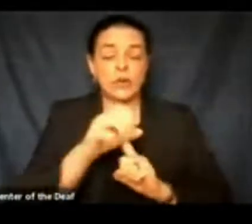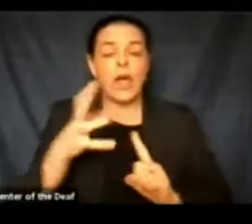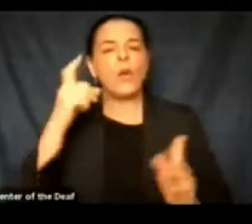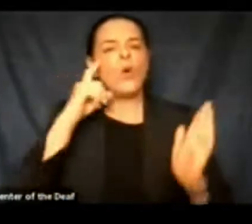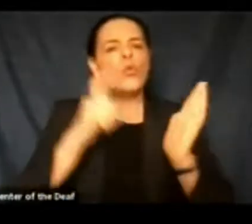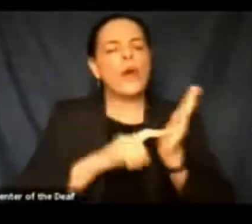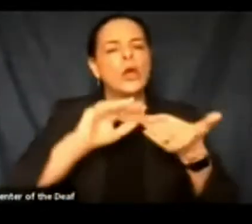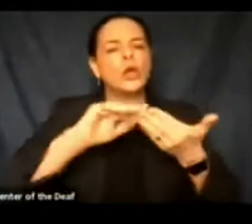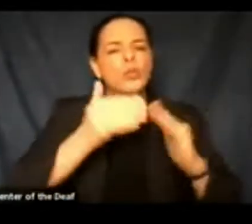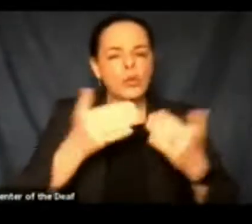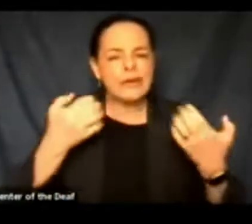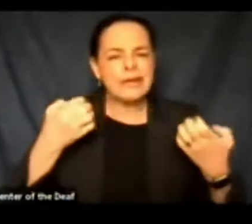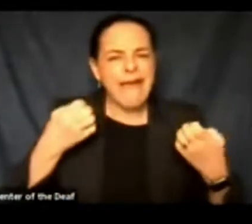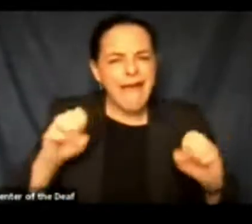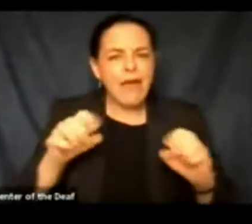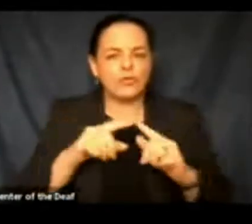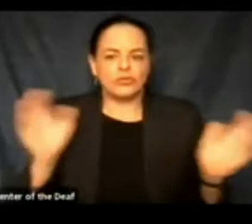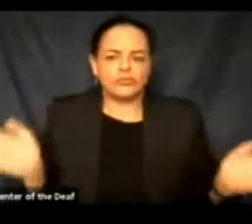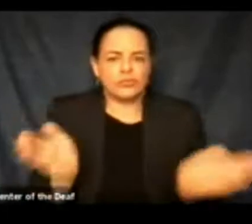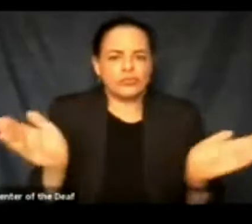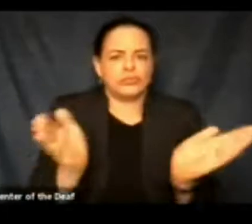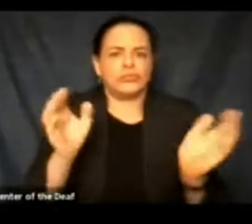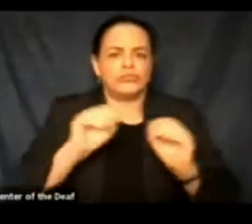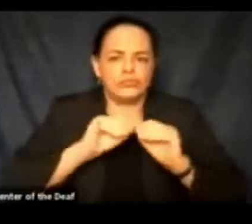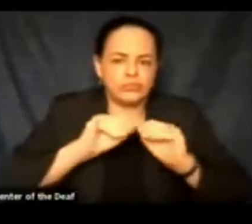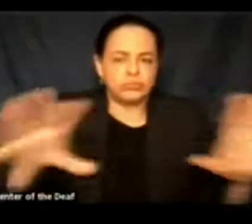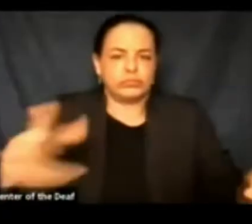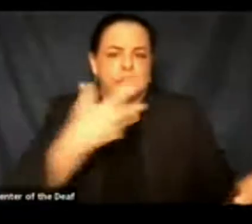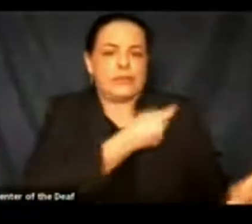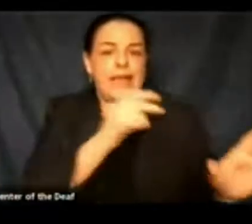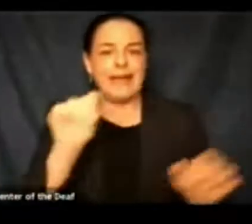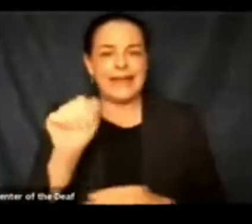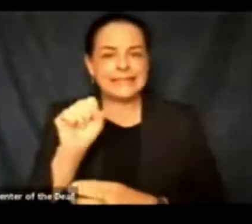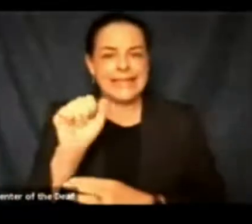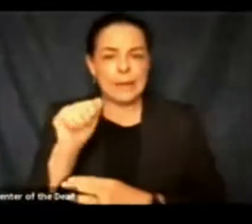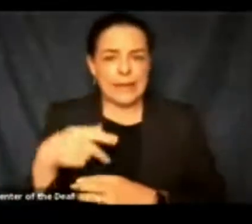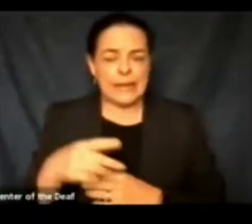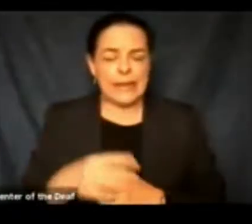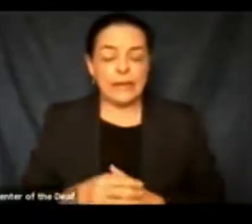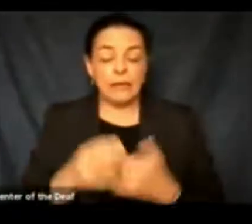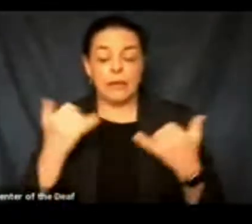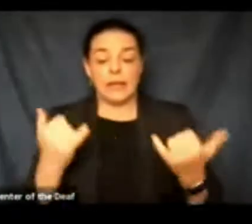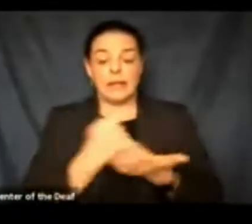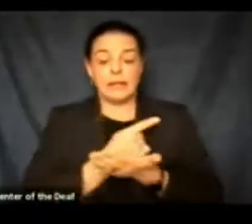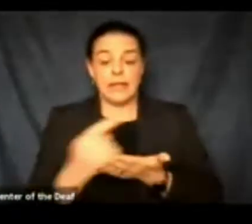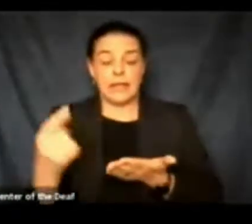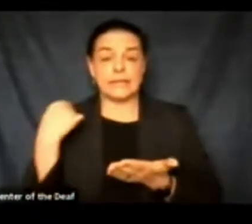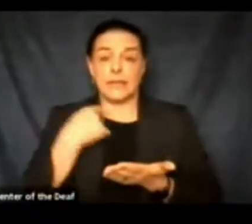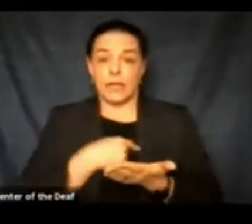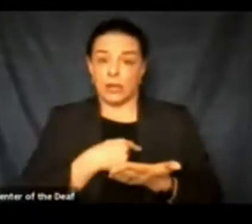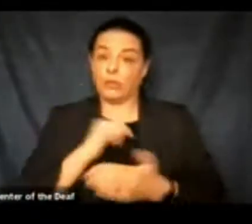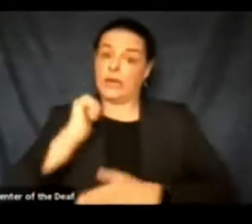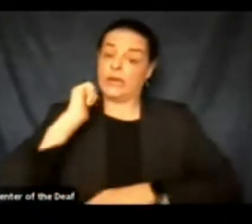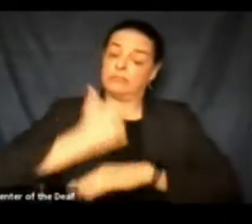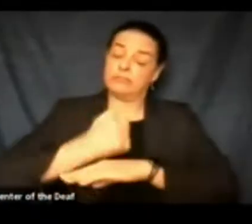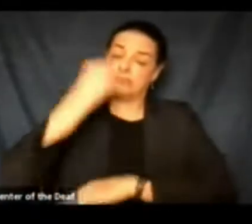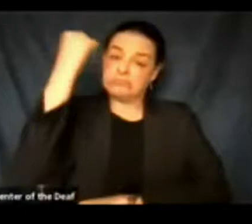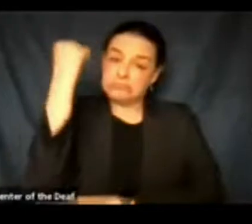this vaccine out in our community as quickly as possible. This week, we reached an important